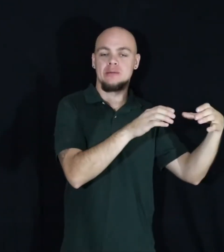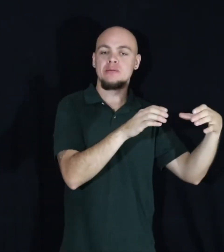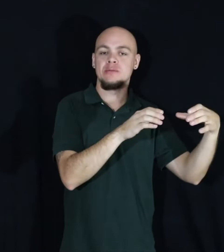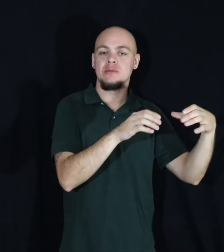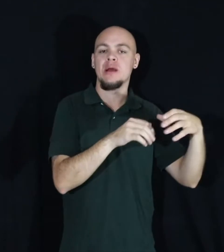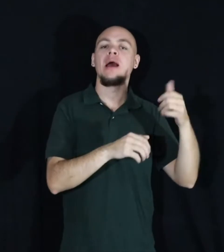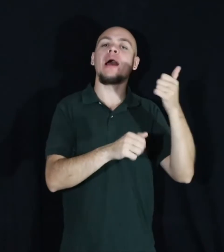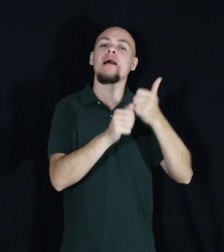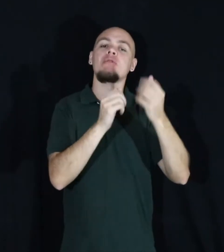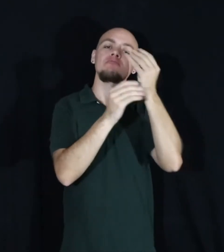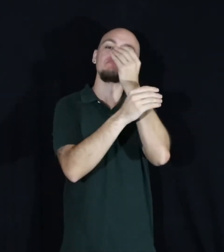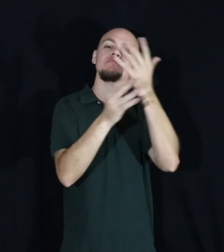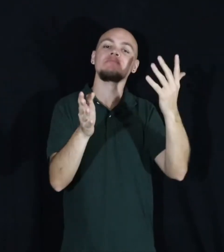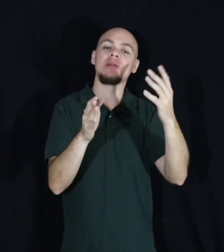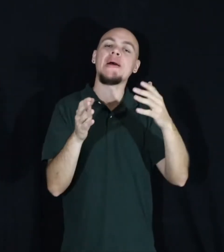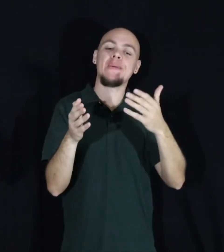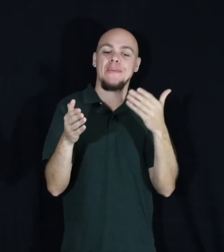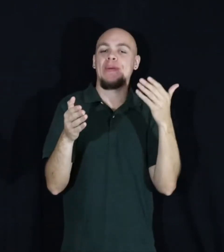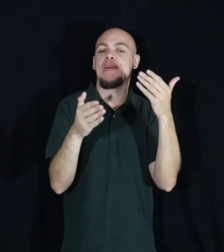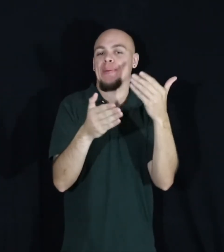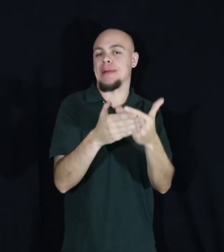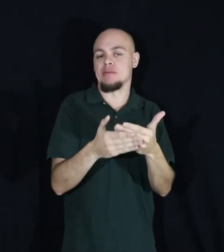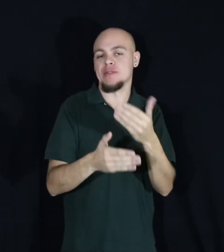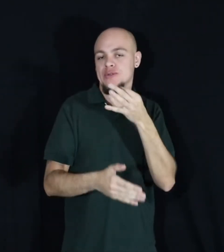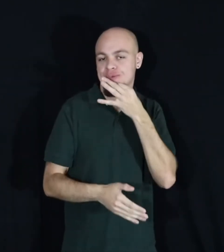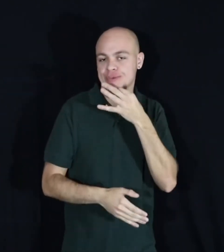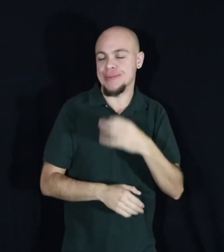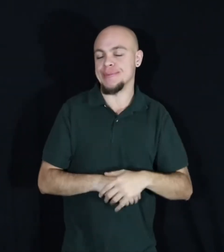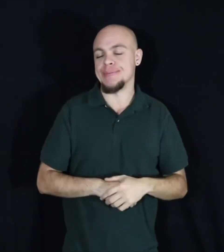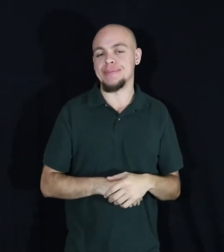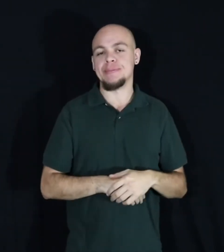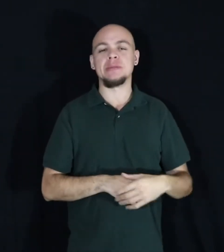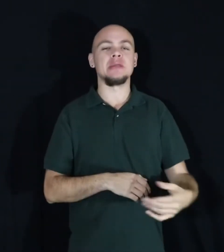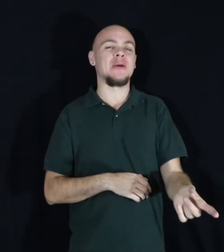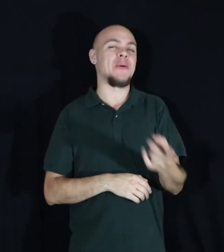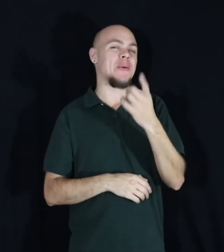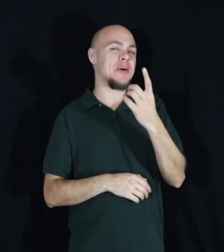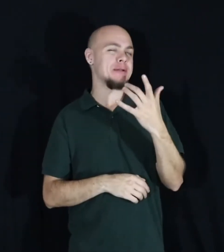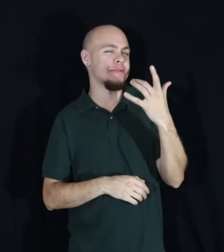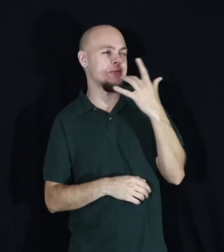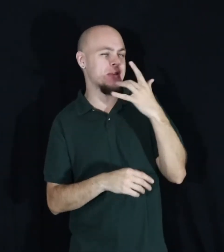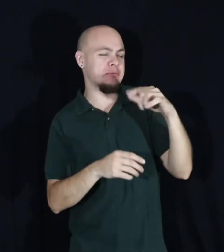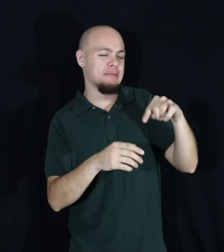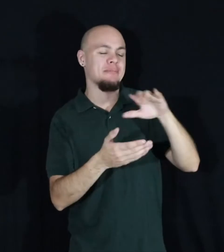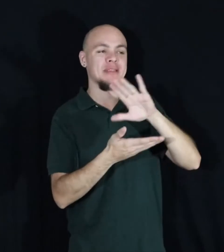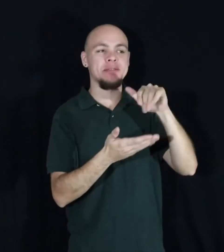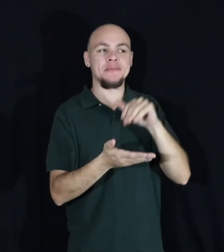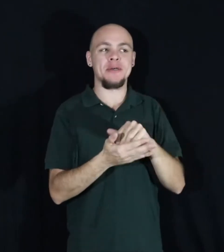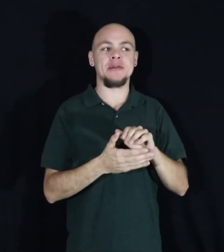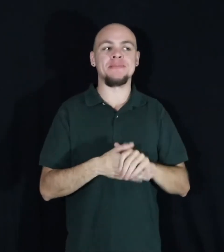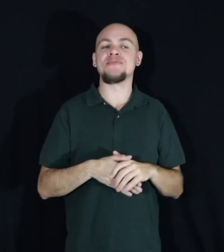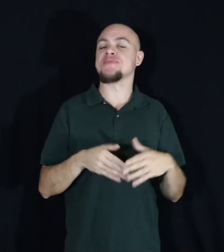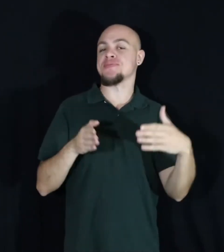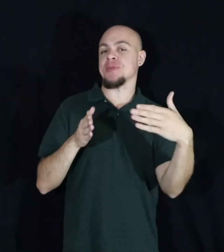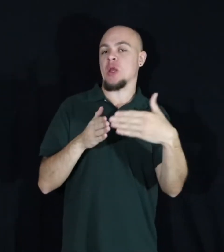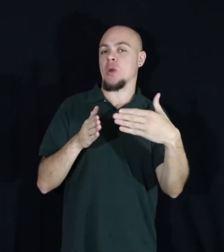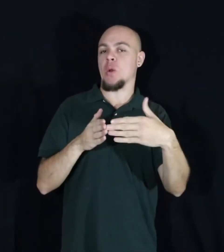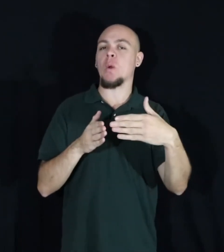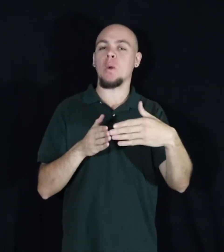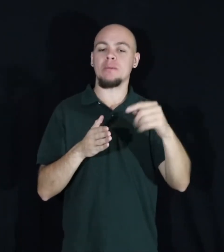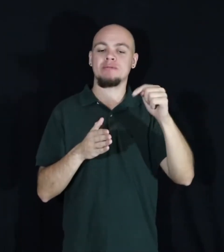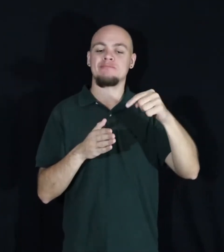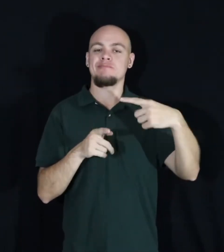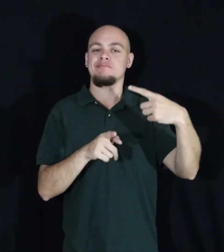letting everyone know that they're gliding closer. One of my favorite things about this spot is on the corner of Plum and